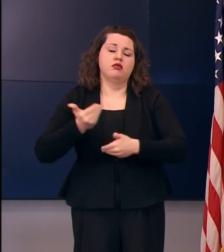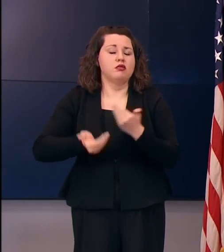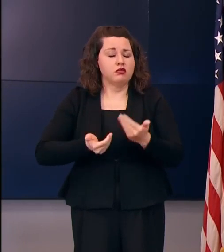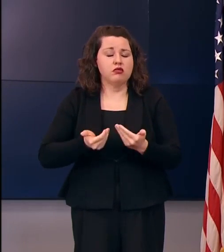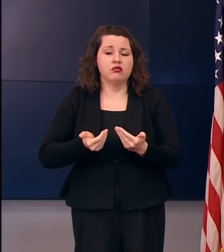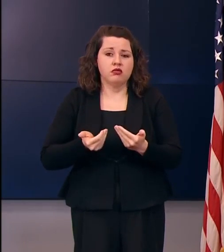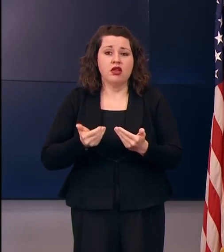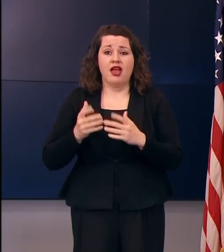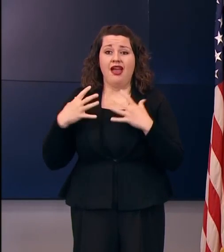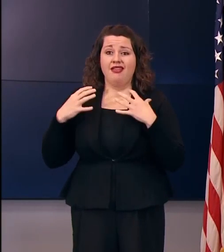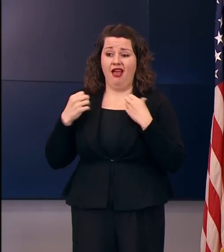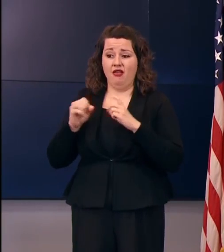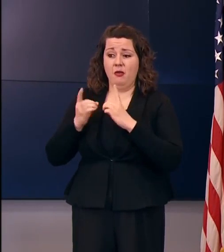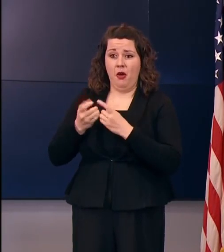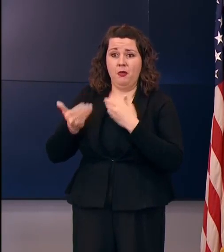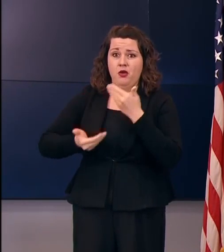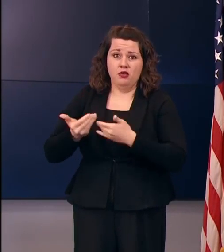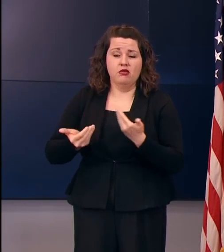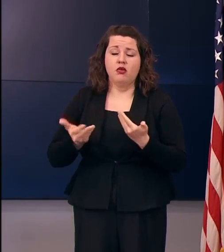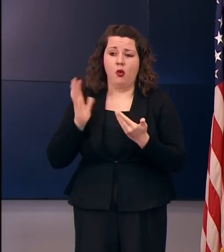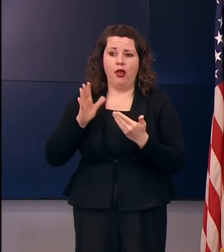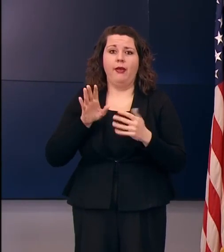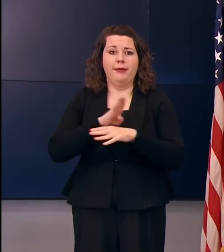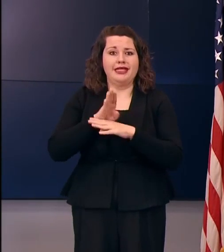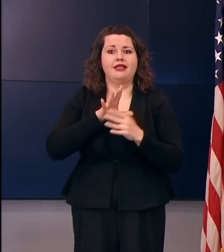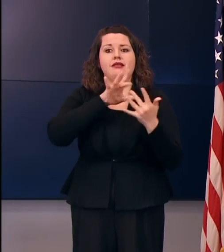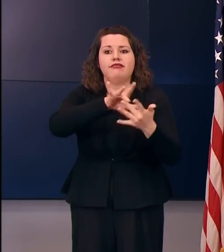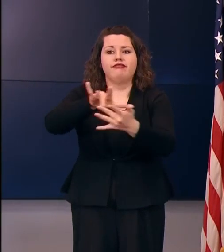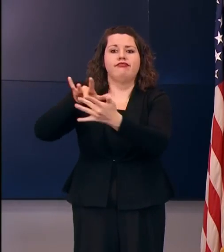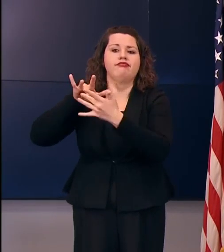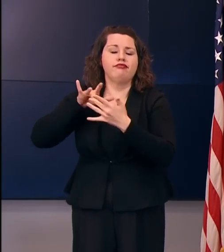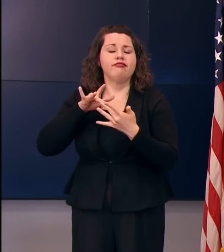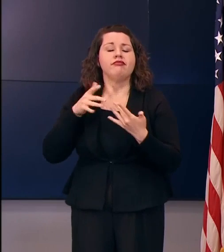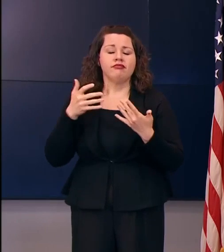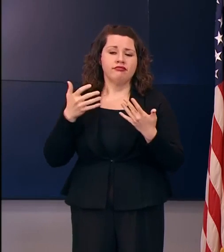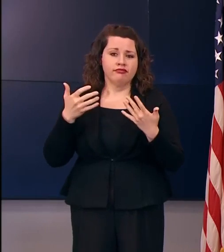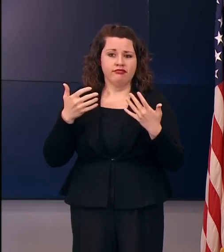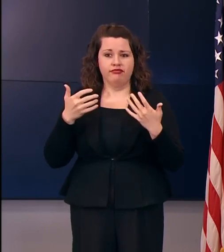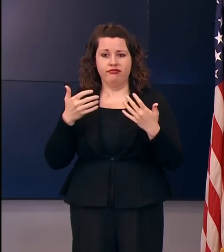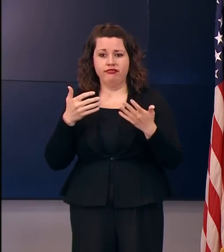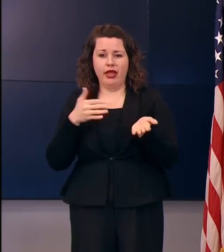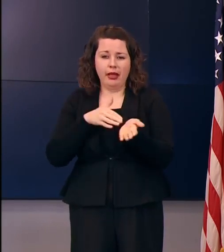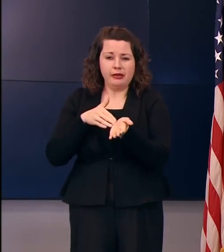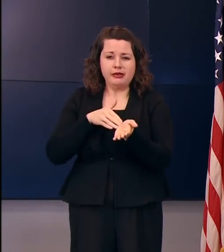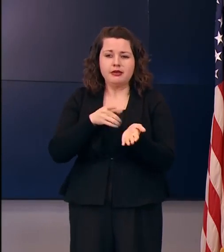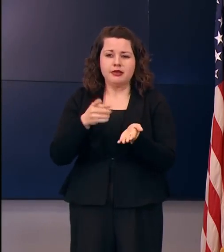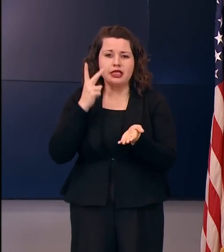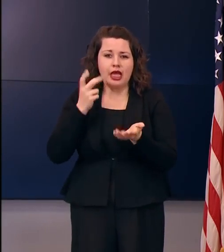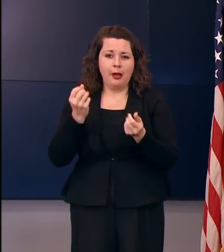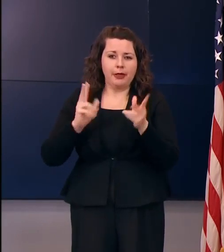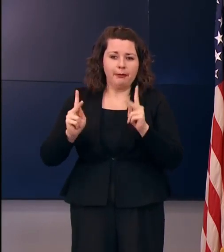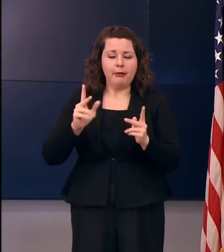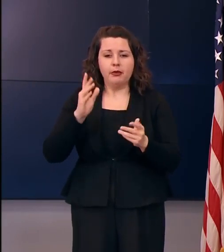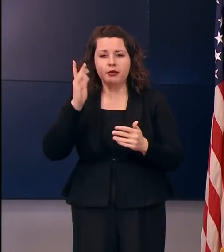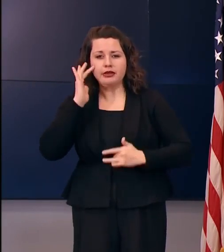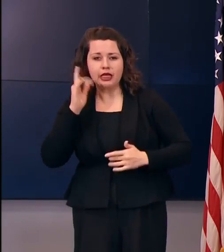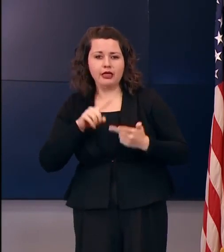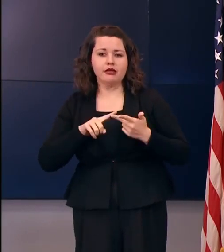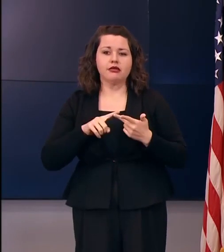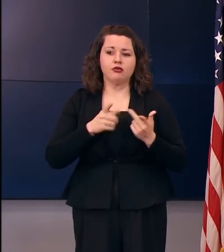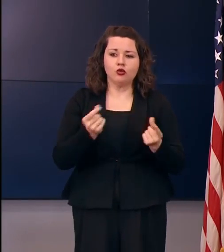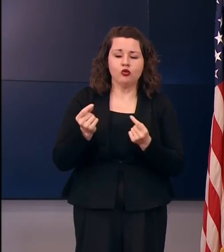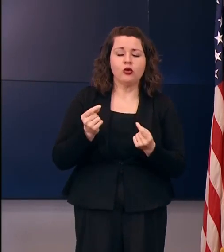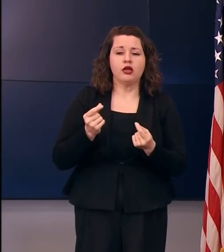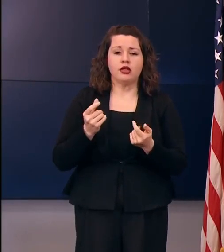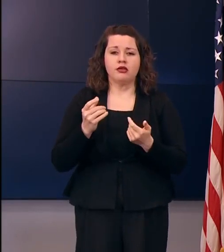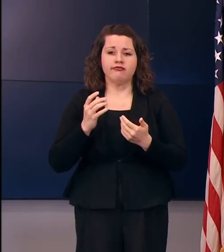Department of Public Health is doing, and that's reaching out to these businesses, kind of taking an assessment of the number of people that are sick, what they're doing, what they've